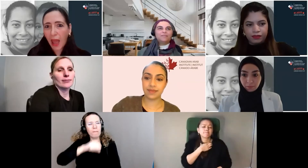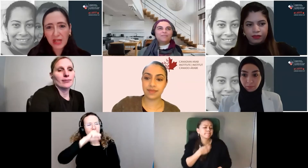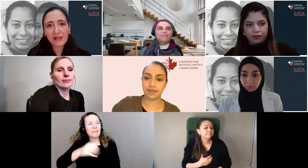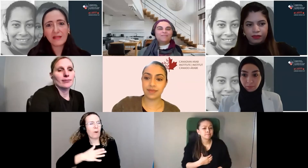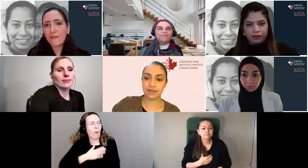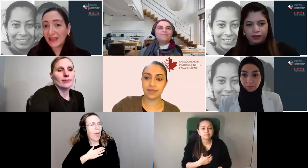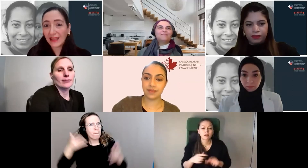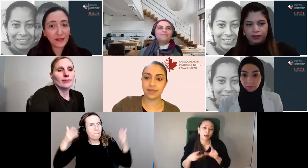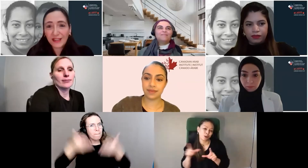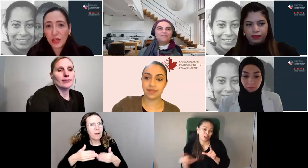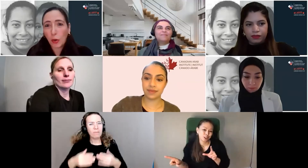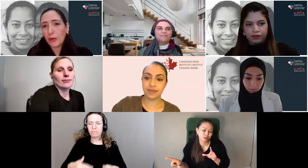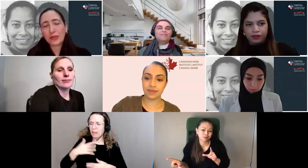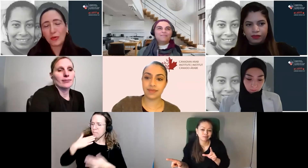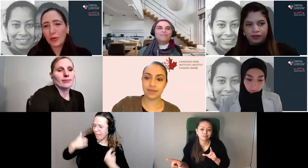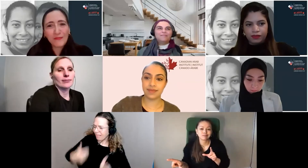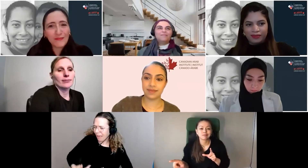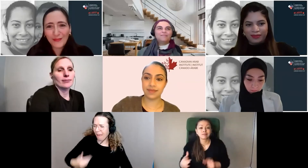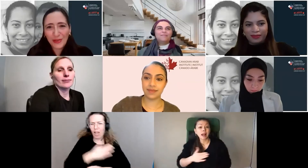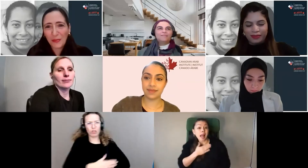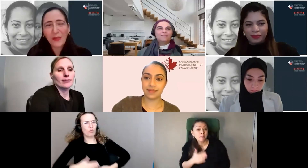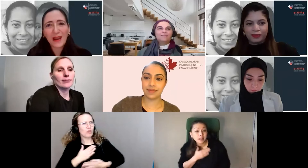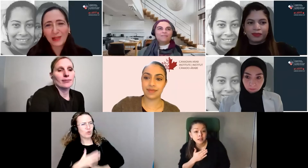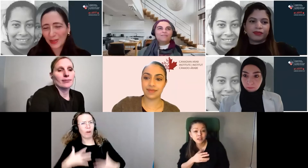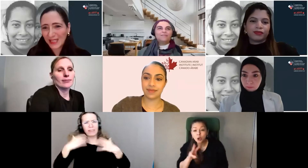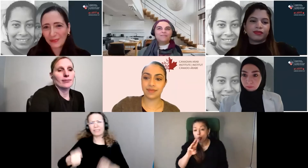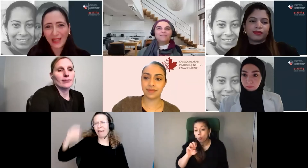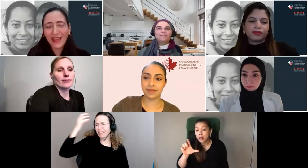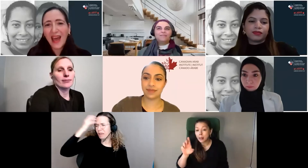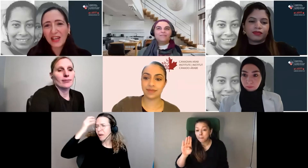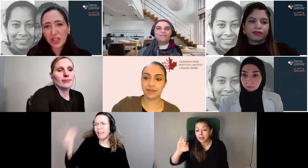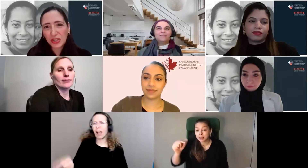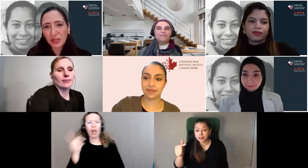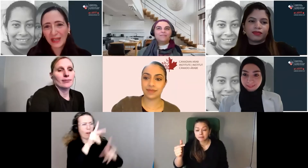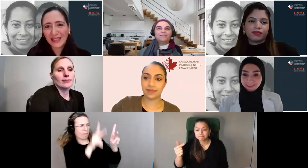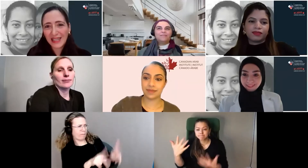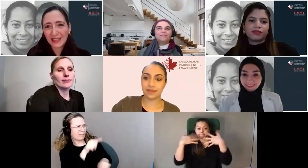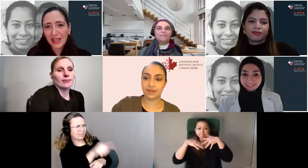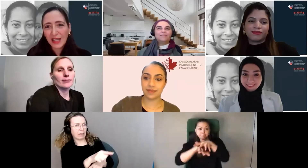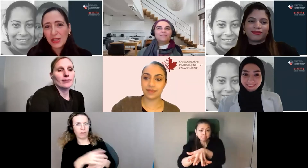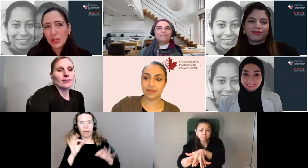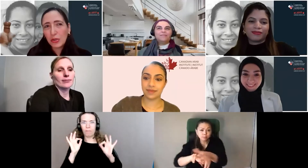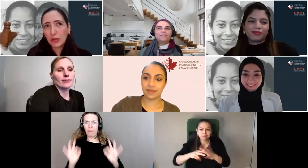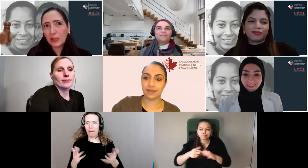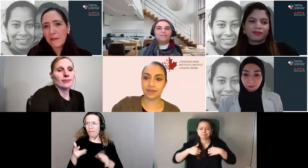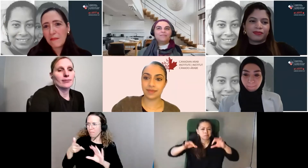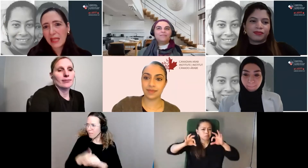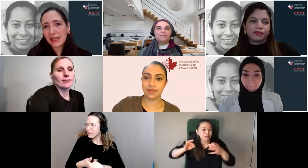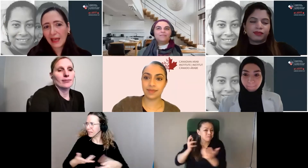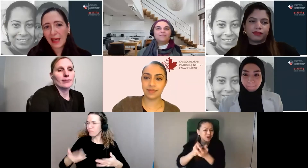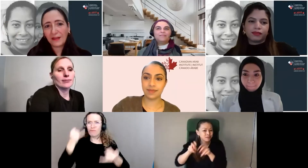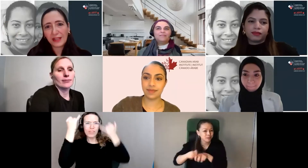well-being, happiness, mental health is the other. So no better panel to participate and share some ideas. So not